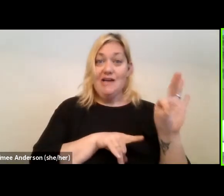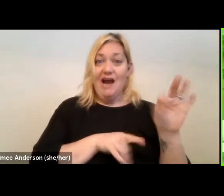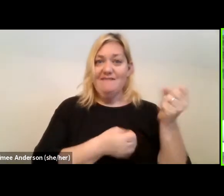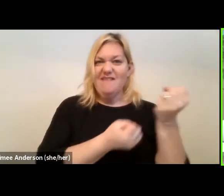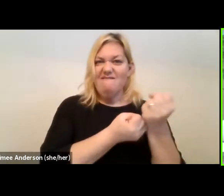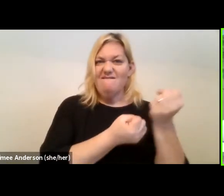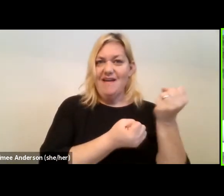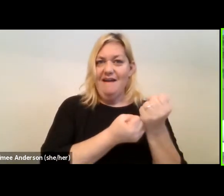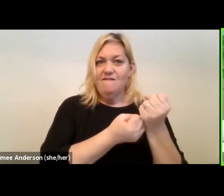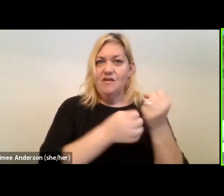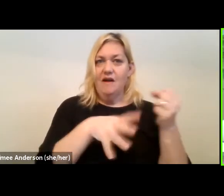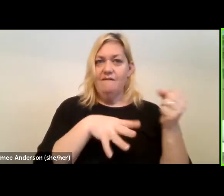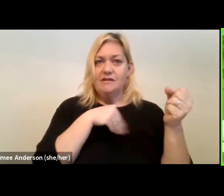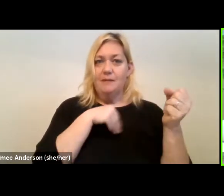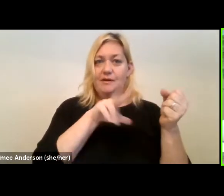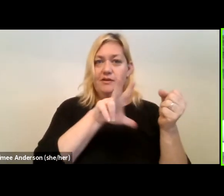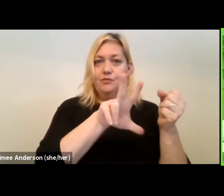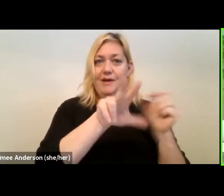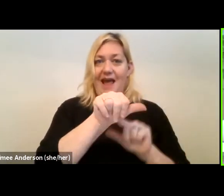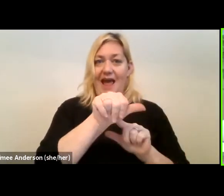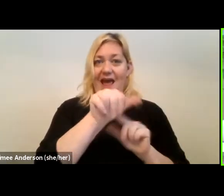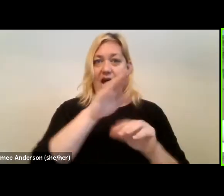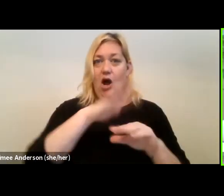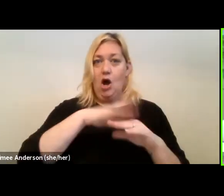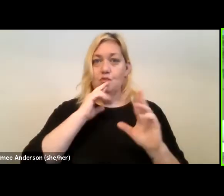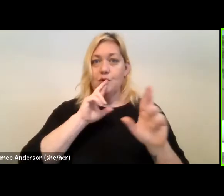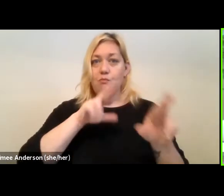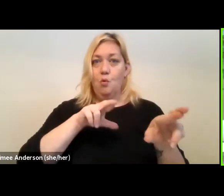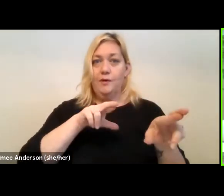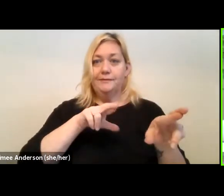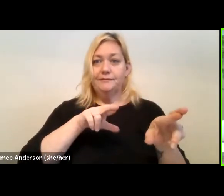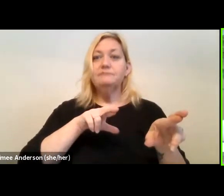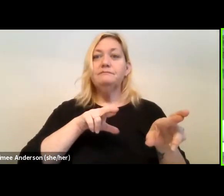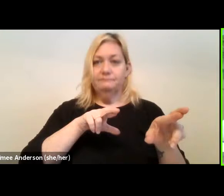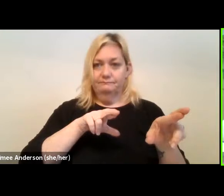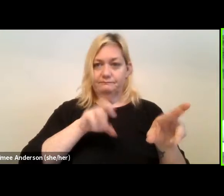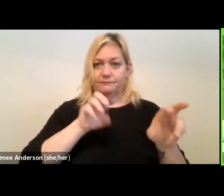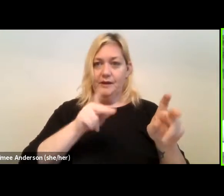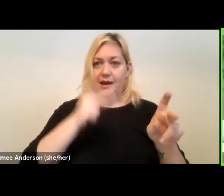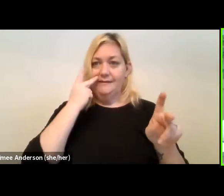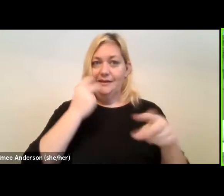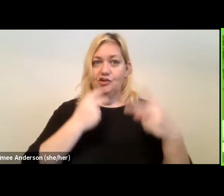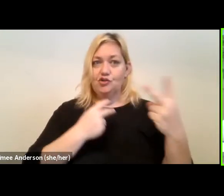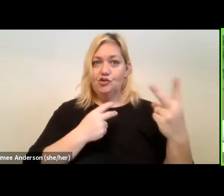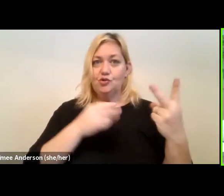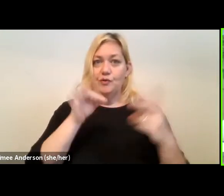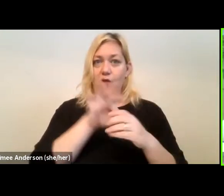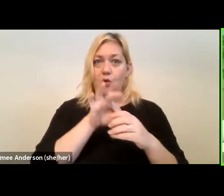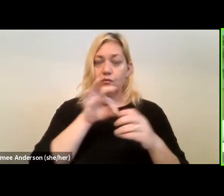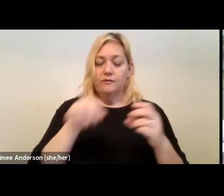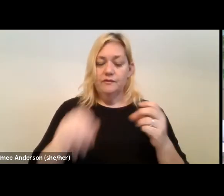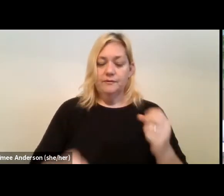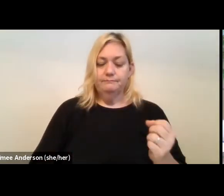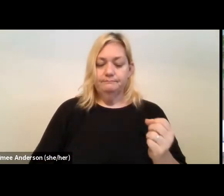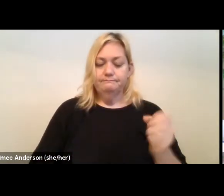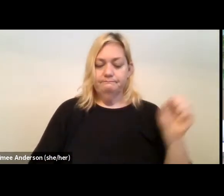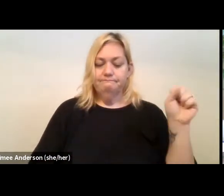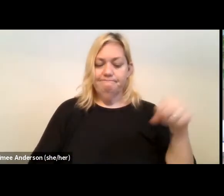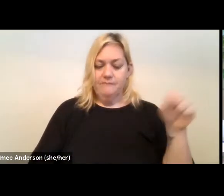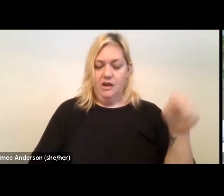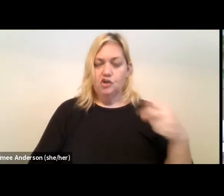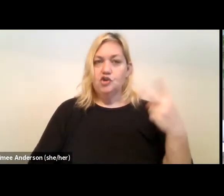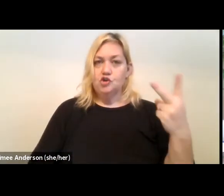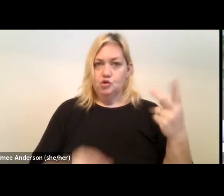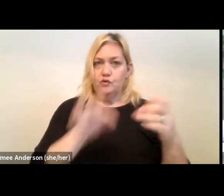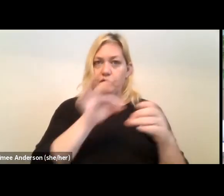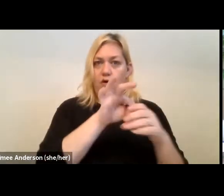item 3A on the report. Okay, I see 2 votes. Yes, 2 votes in